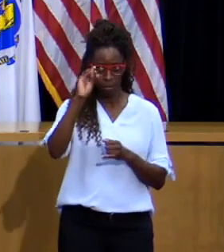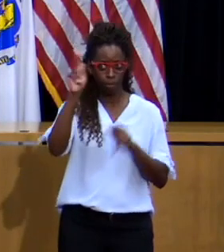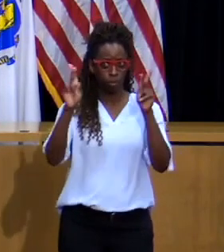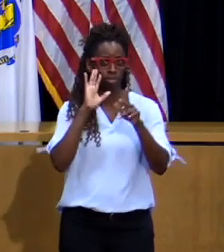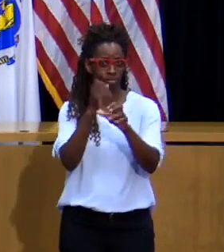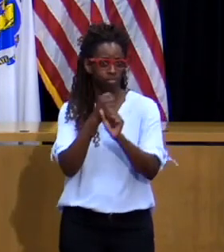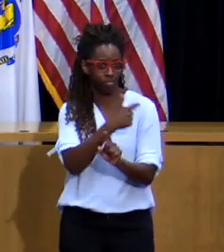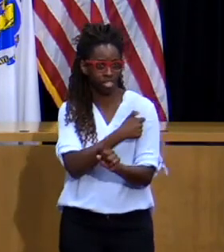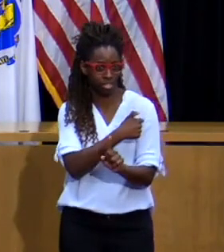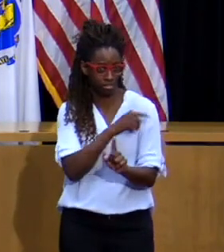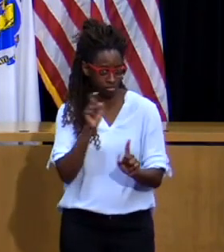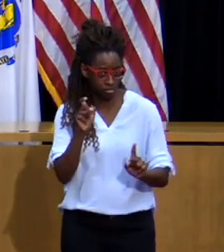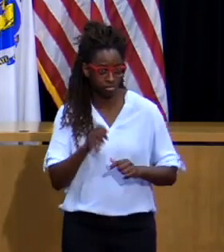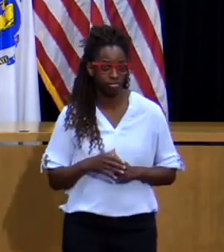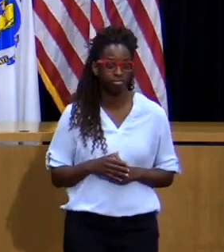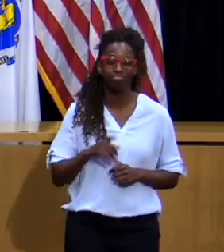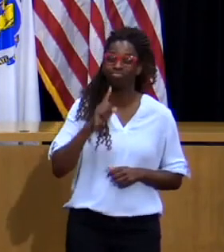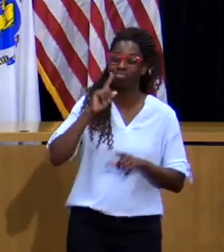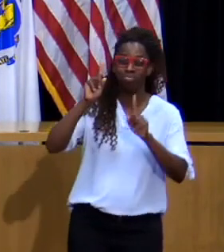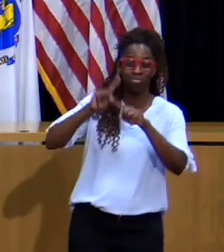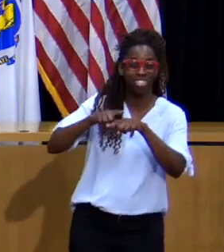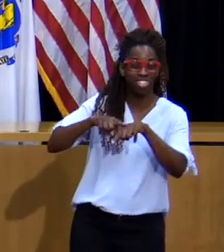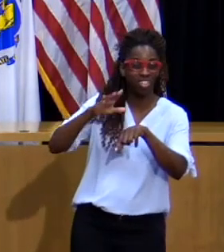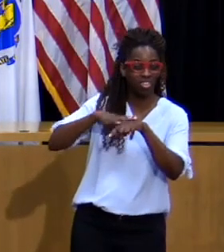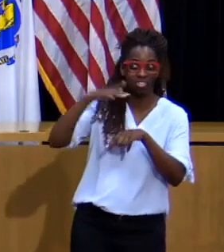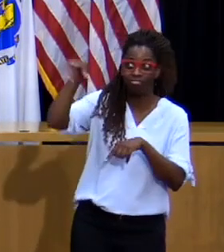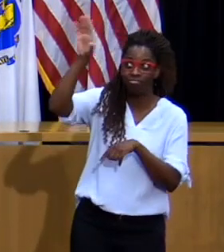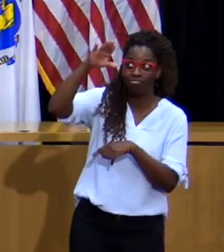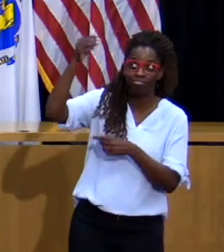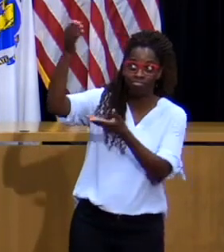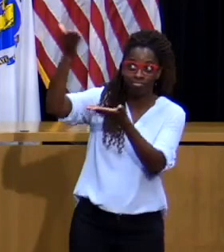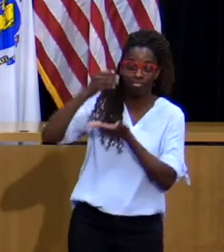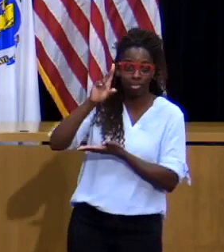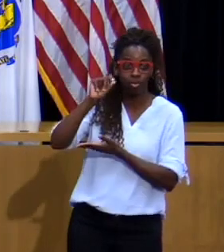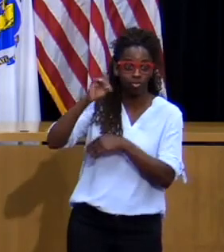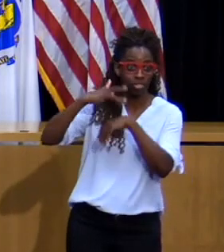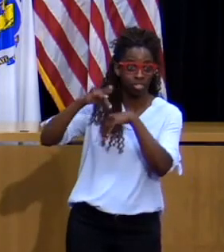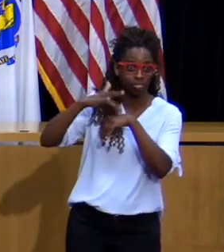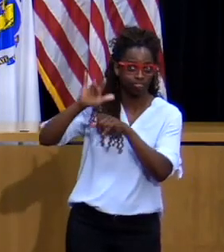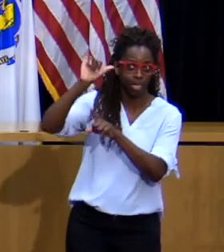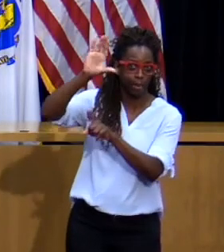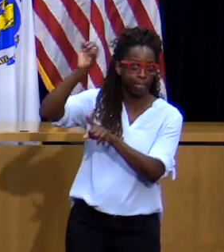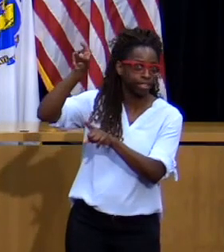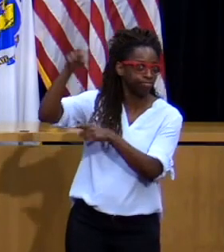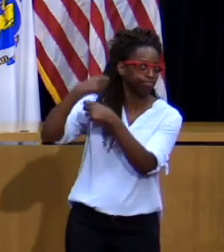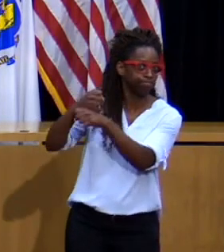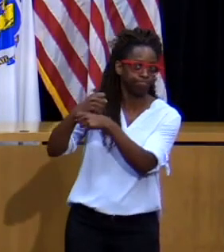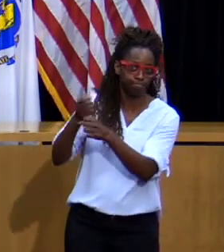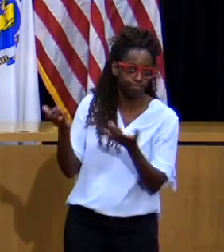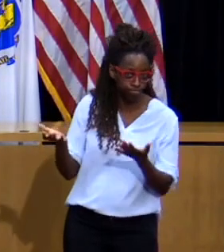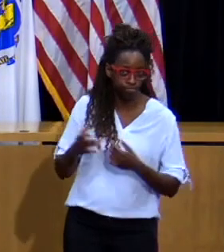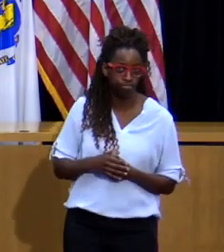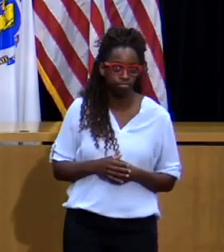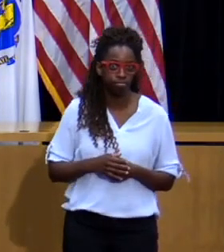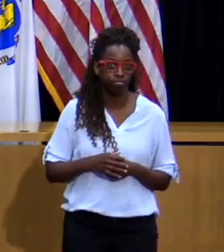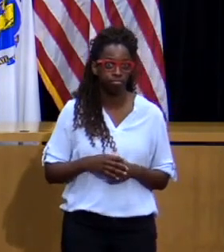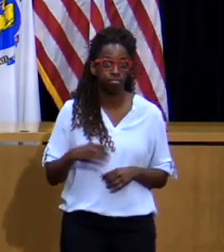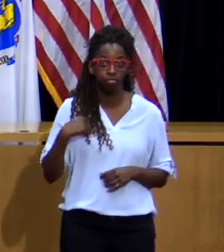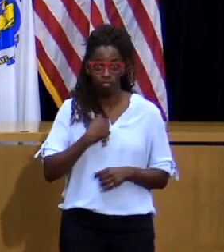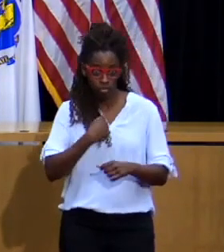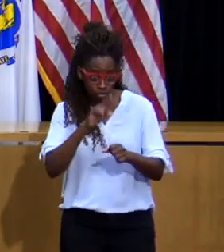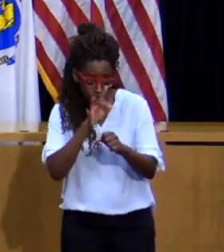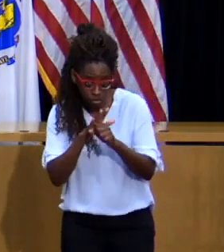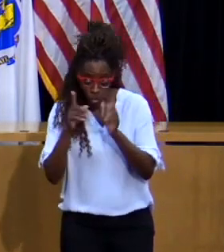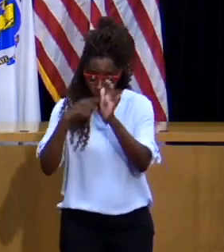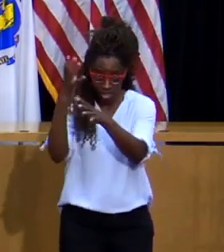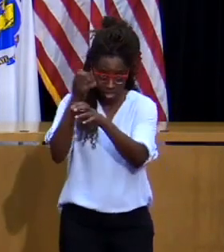external supply, I don't think we can say. But as soon as it arrives, I think we're committed with the Commonwealth, with others, to get it out as quickly as possible.